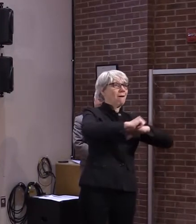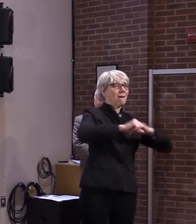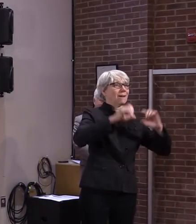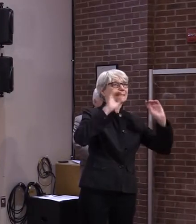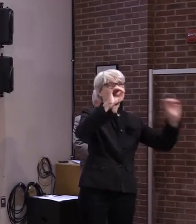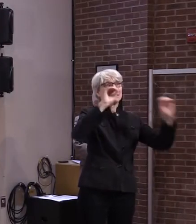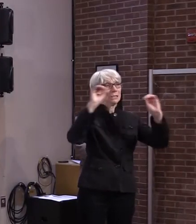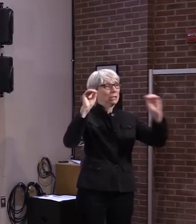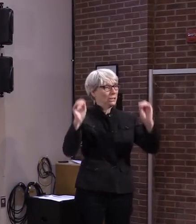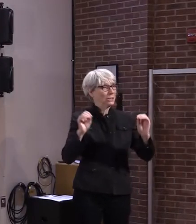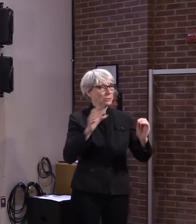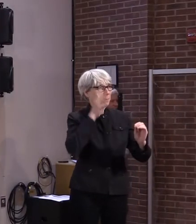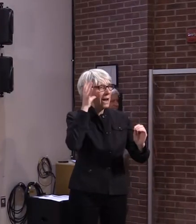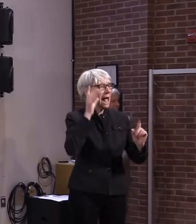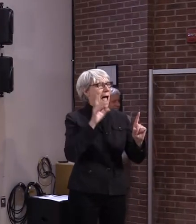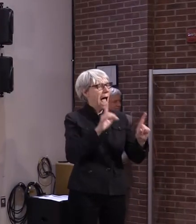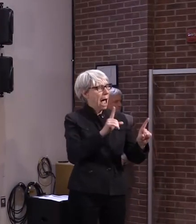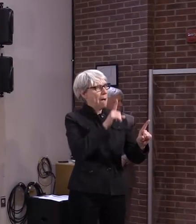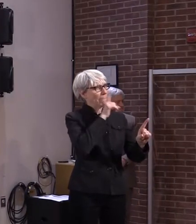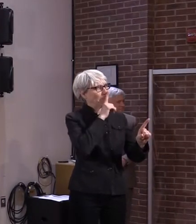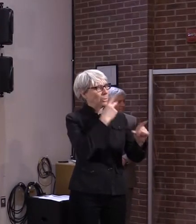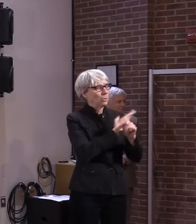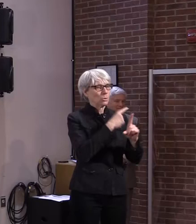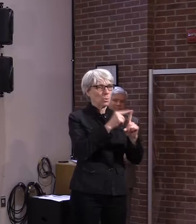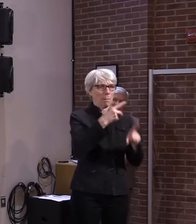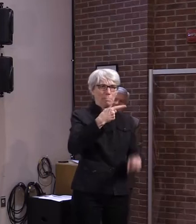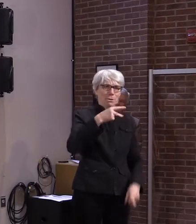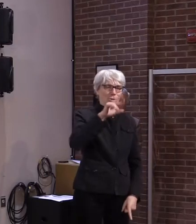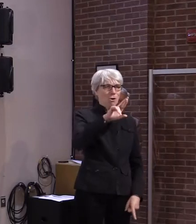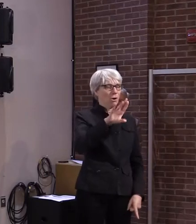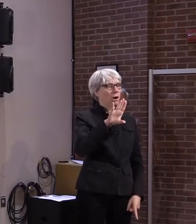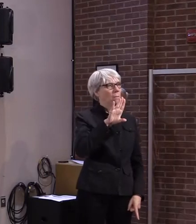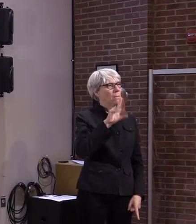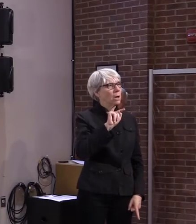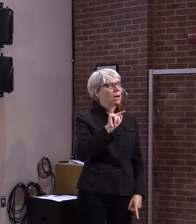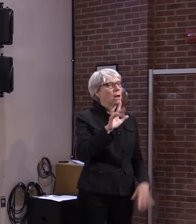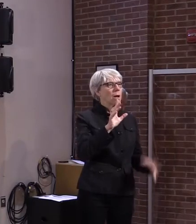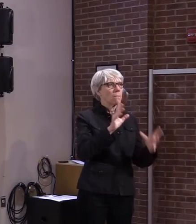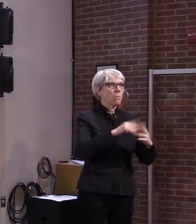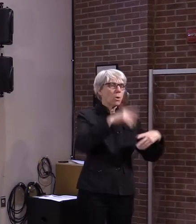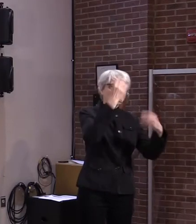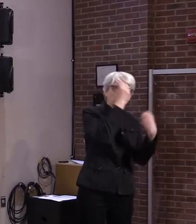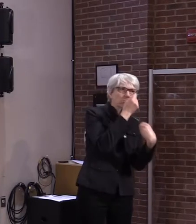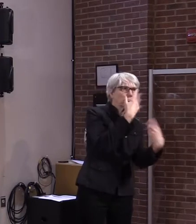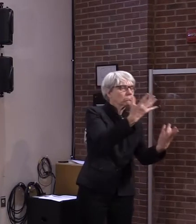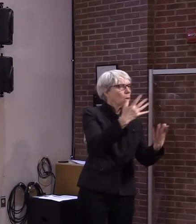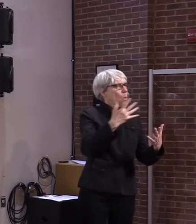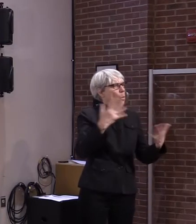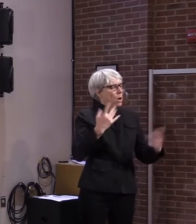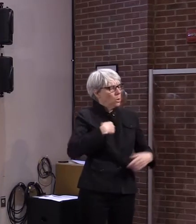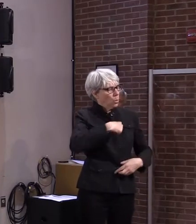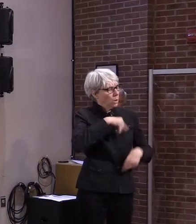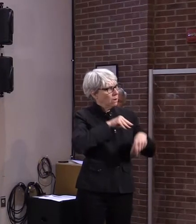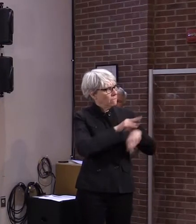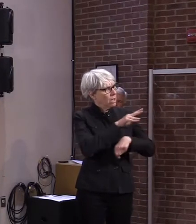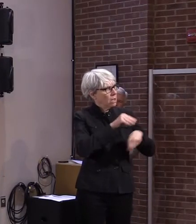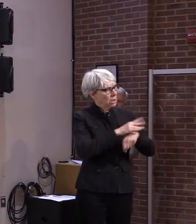reframe those words just in terms of more providing of sound medical guidance by the pediatric